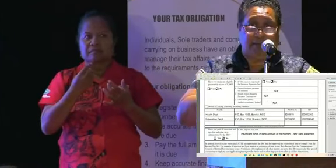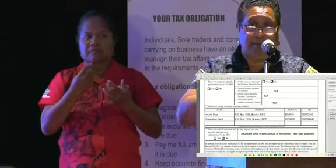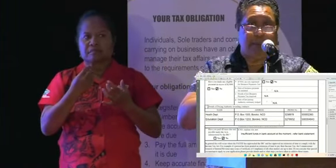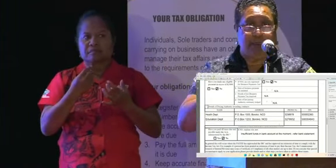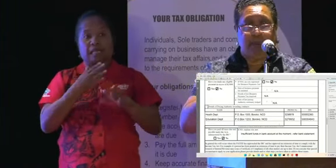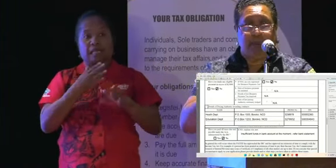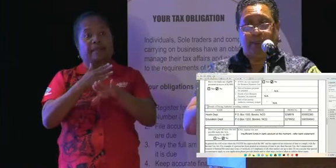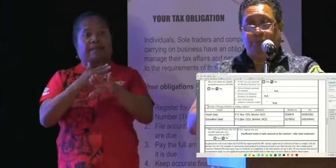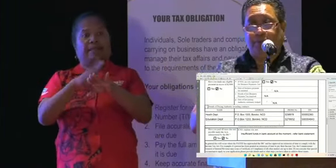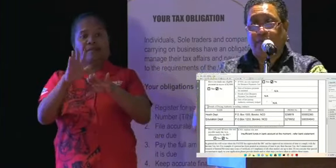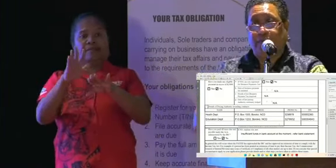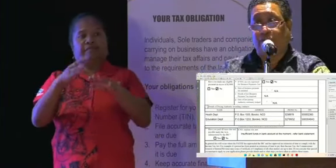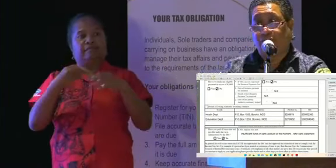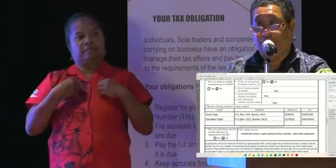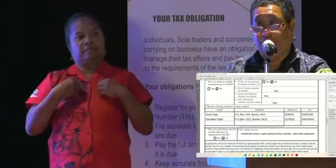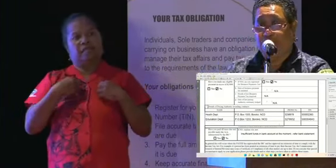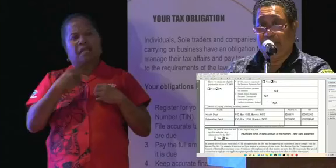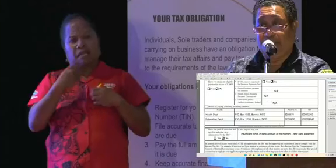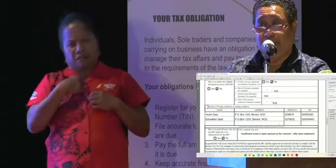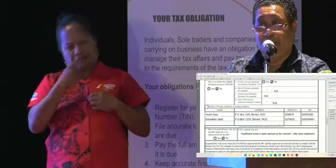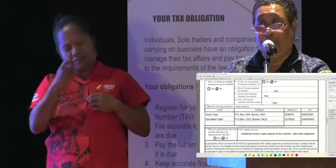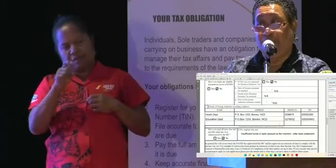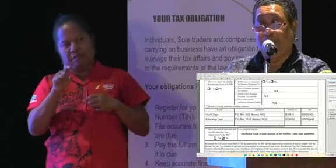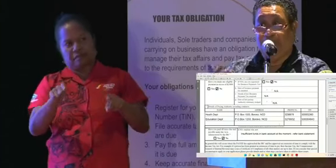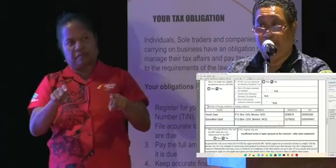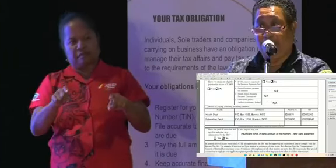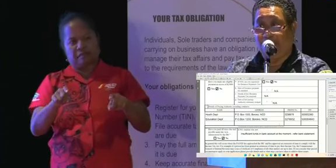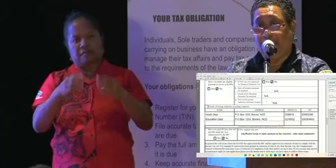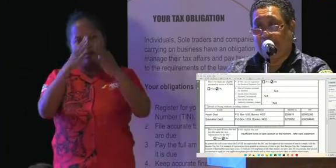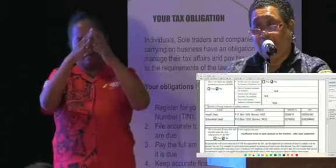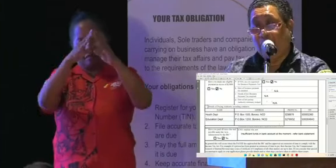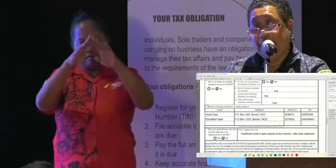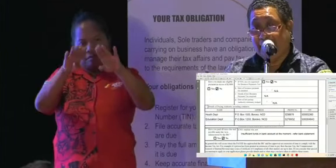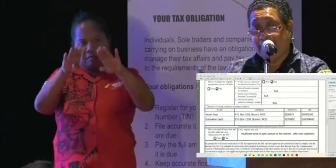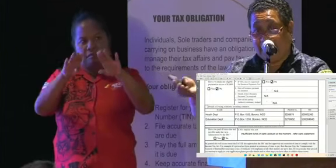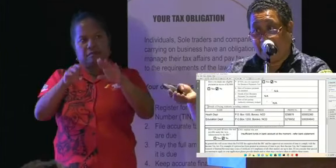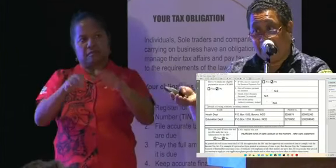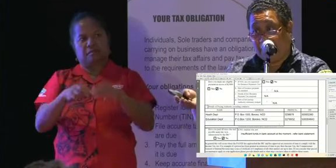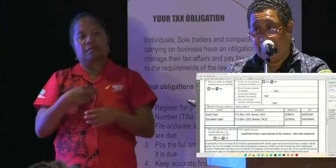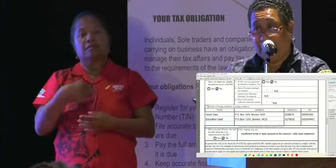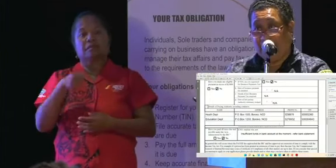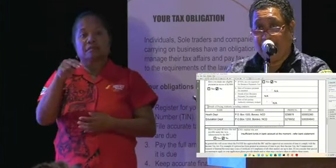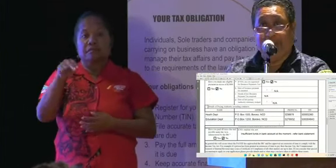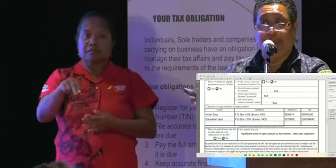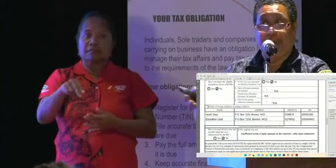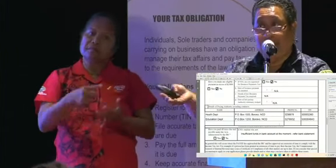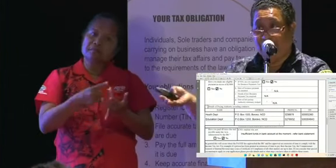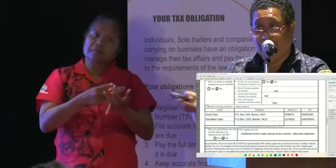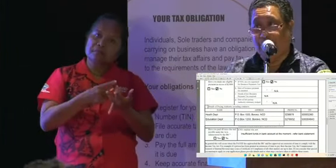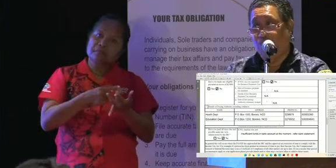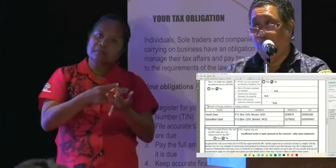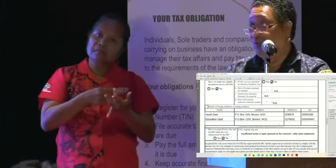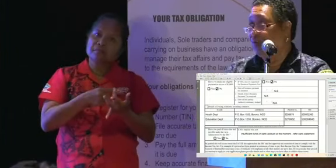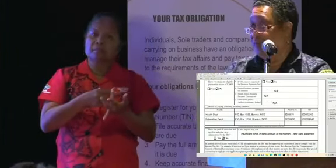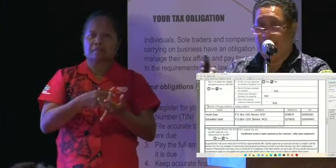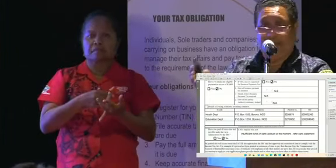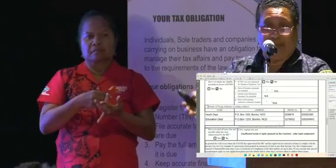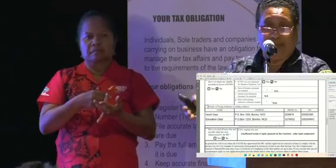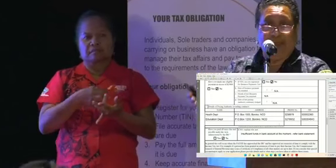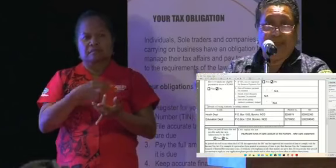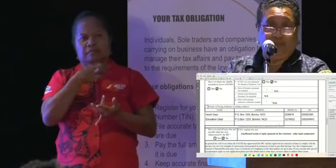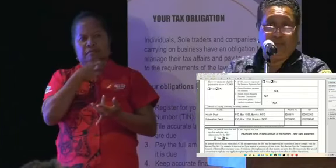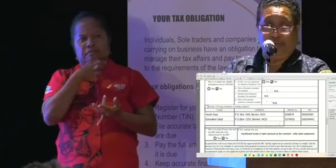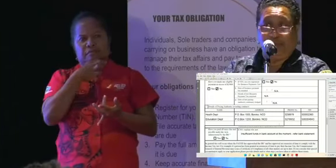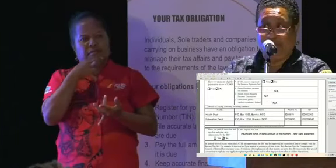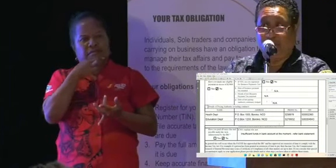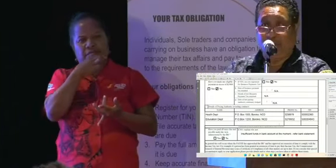in building construction, where I build a house, I will need a plumber and an electrician to